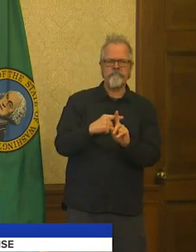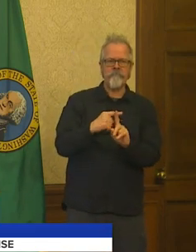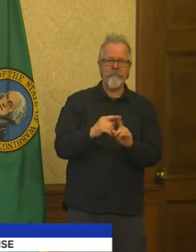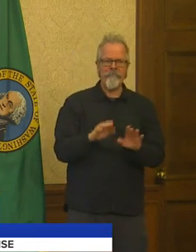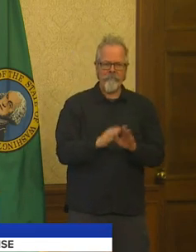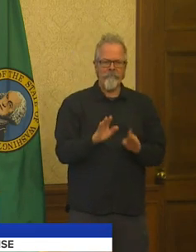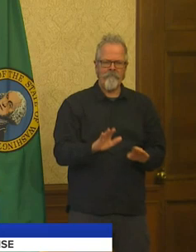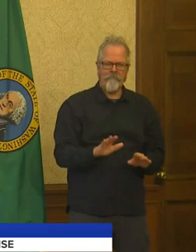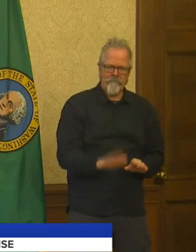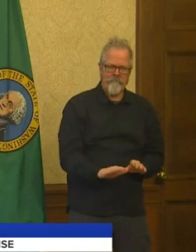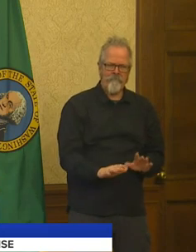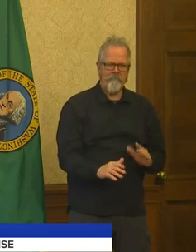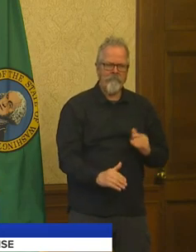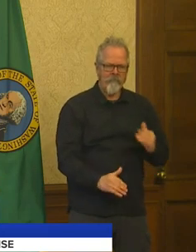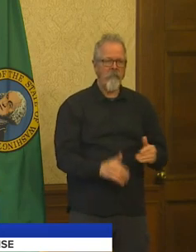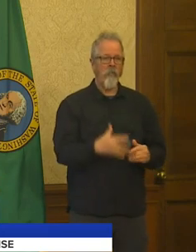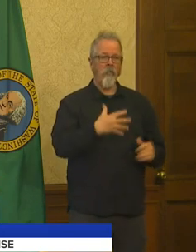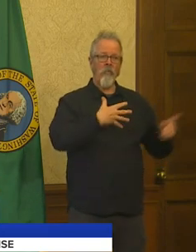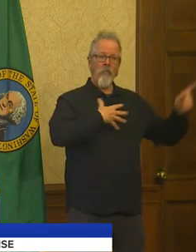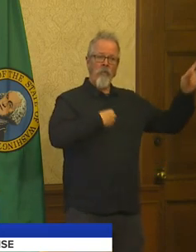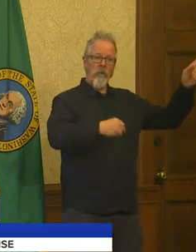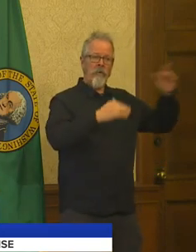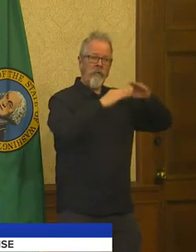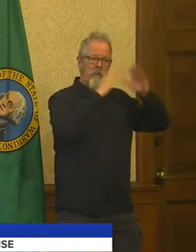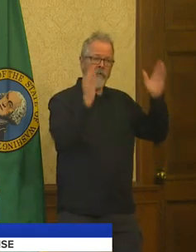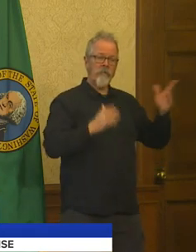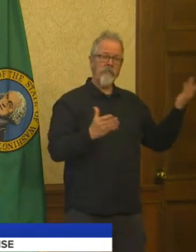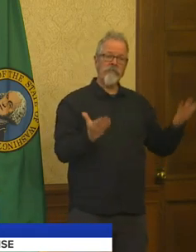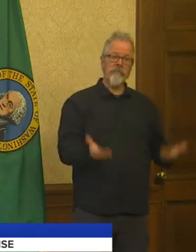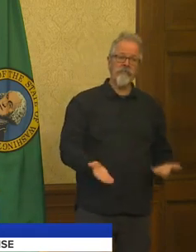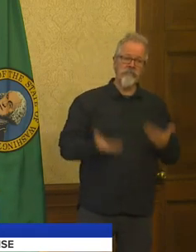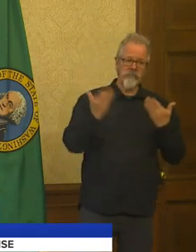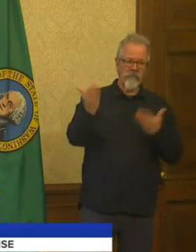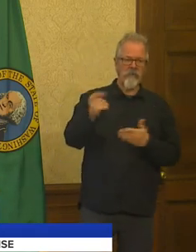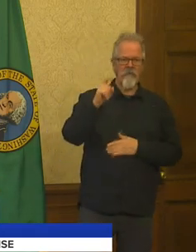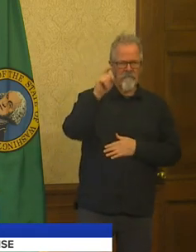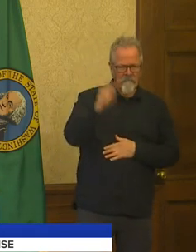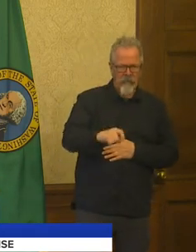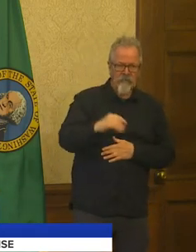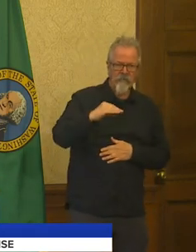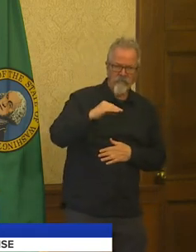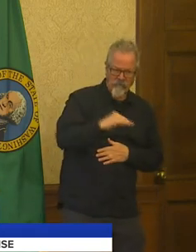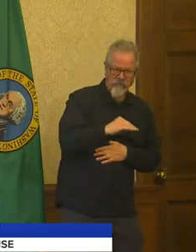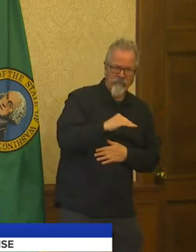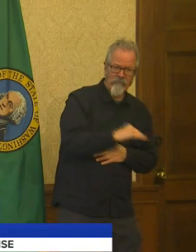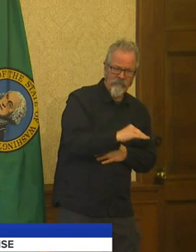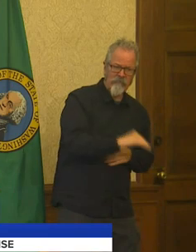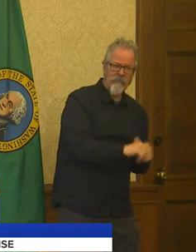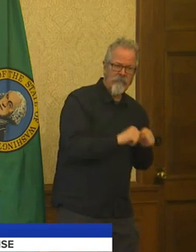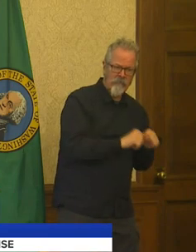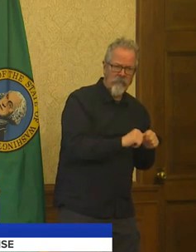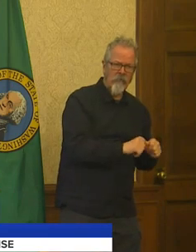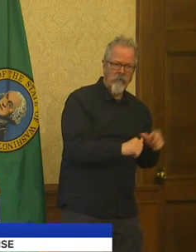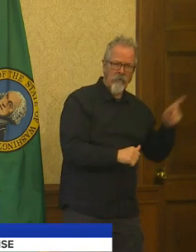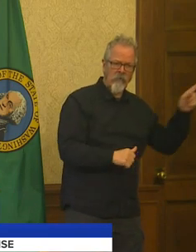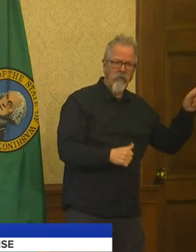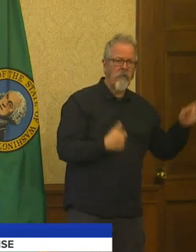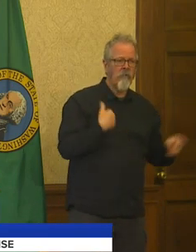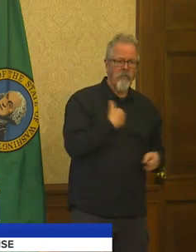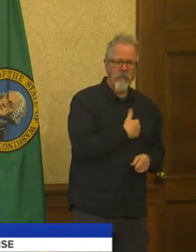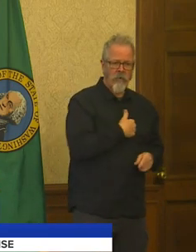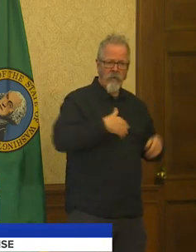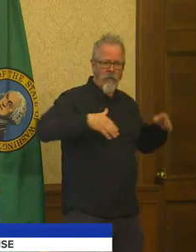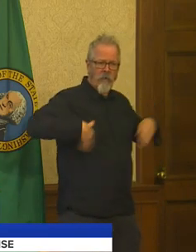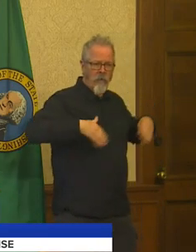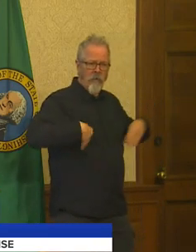suggested regarding reduction of infection rates. So we will have to maintain a significant part of our effort